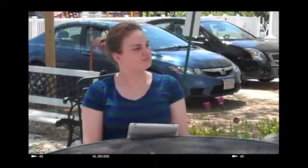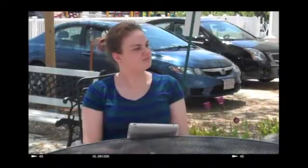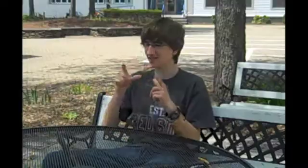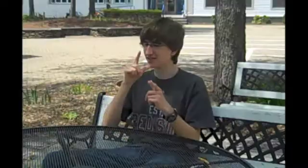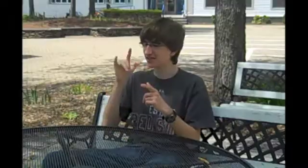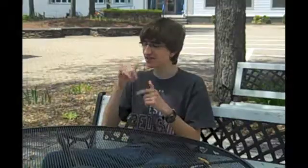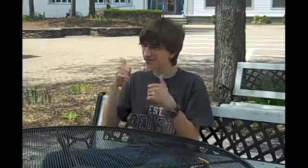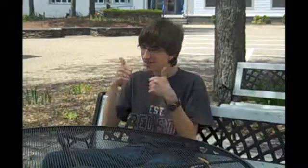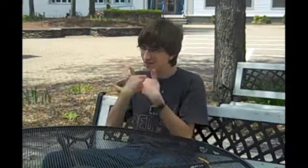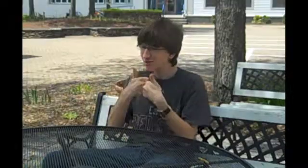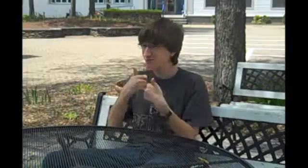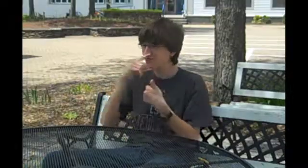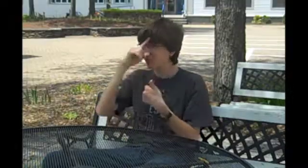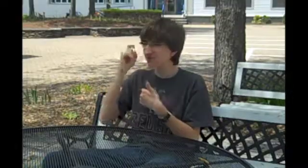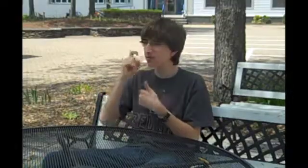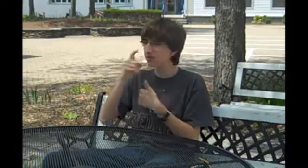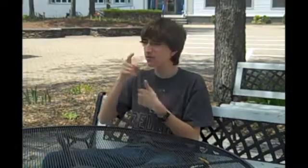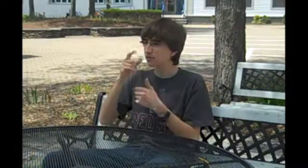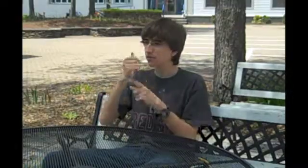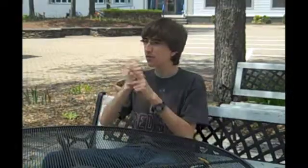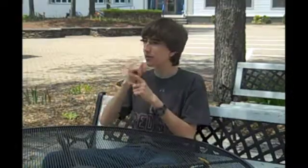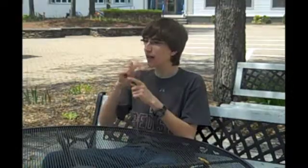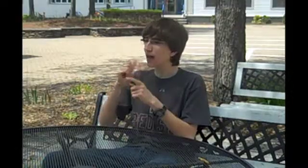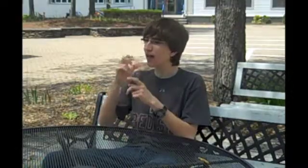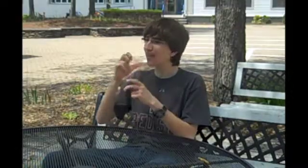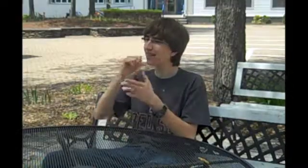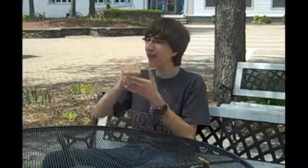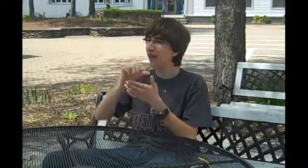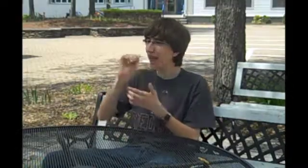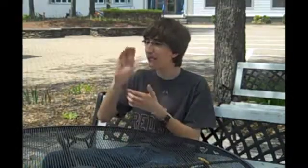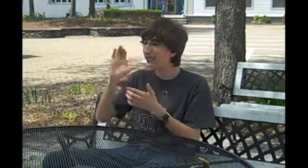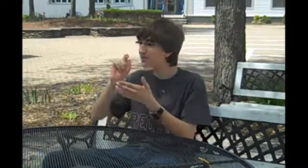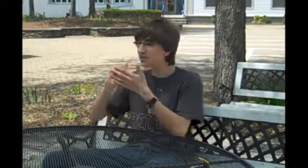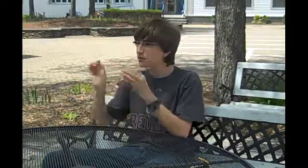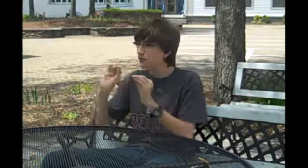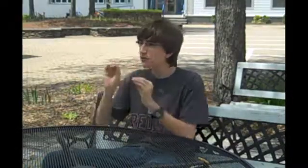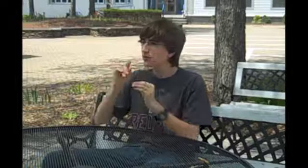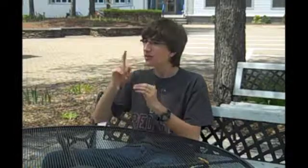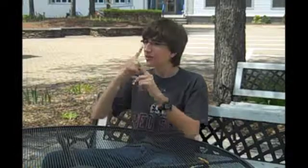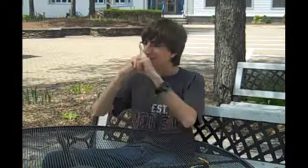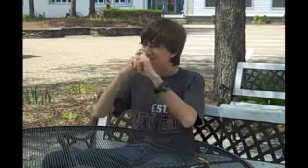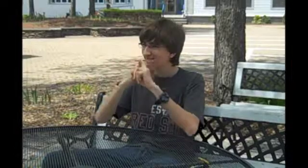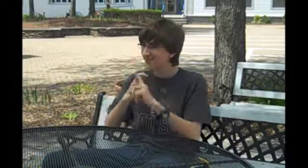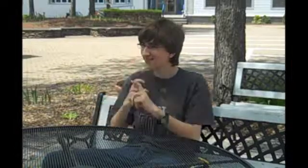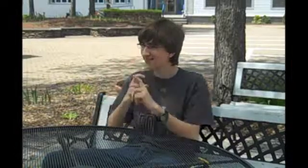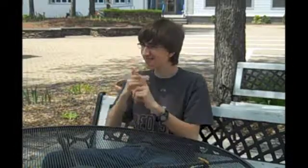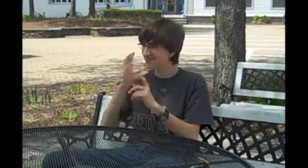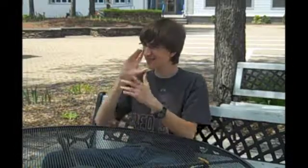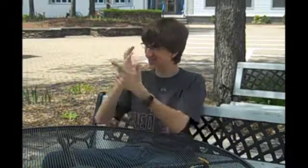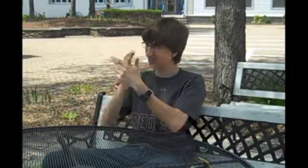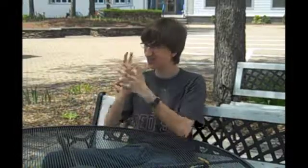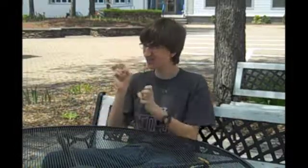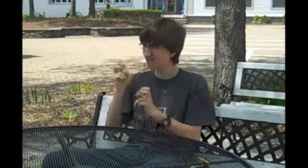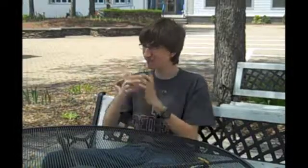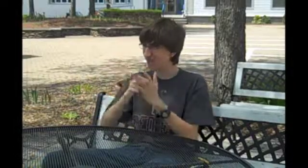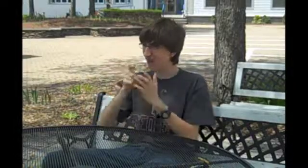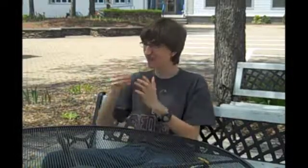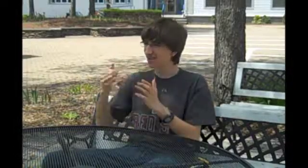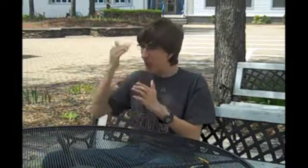what about the language? Very challenging, of course, because there is no alphabet. It's all based on